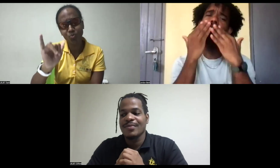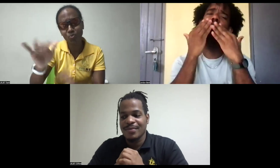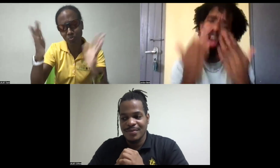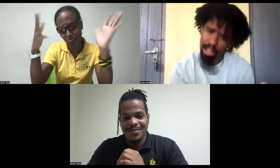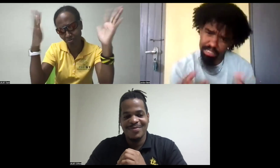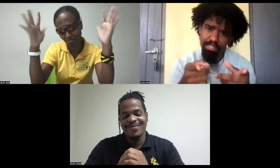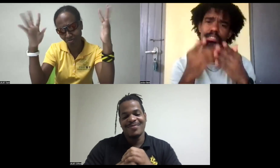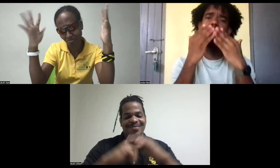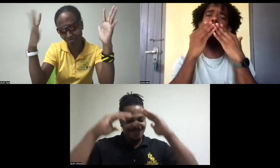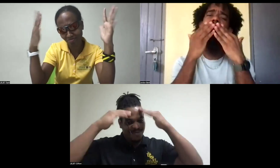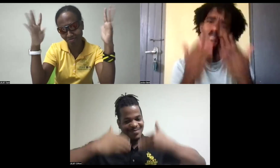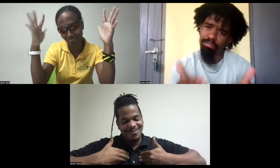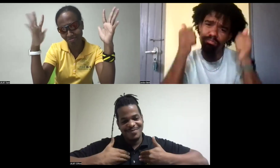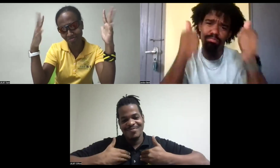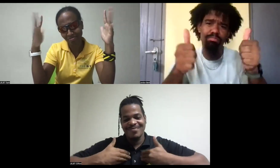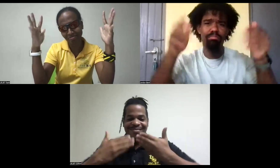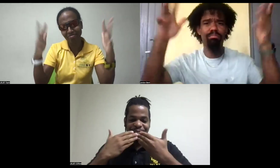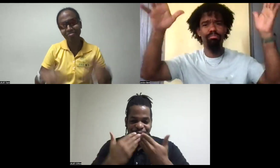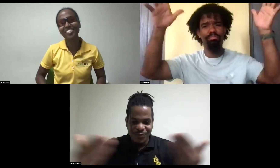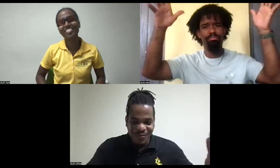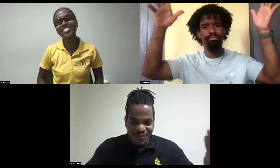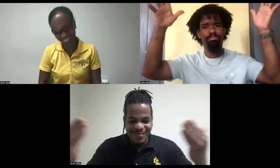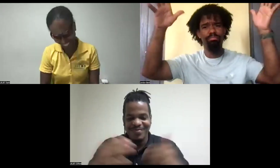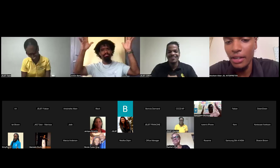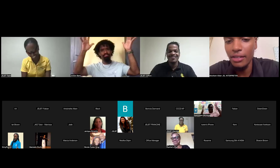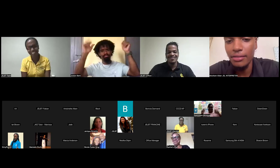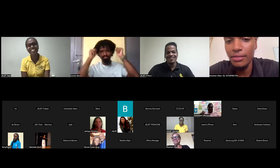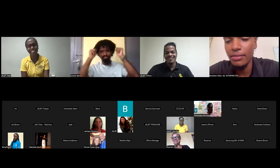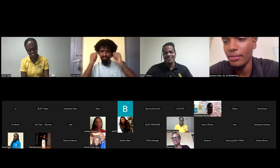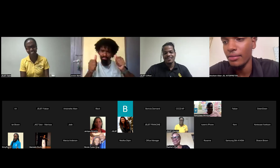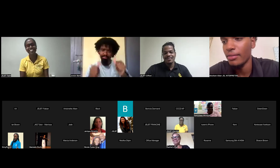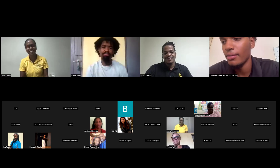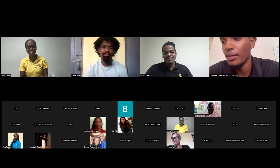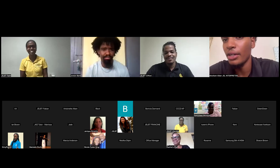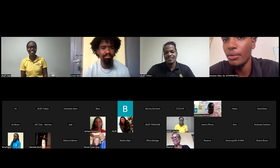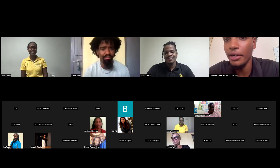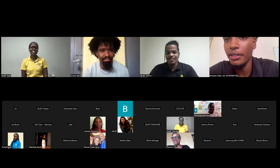you. Thank you also to Clifton for good work.